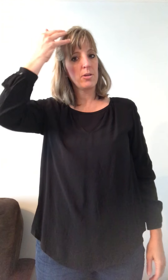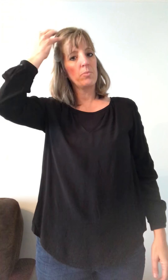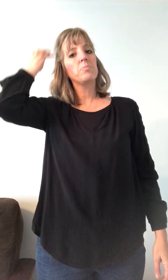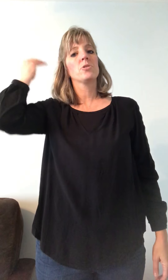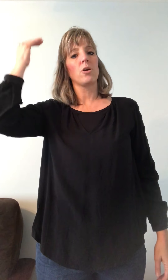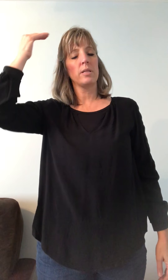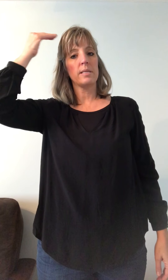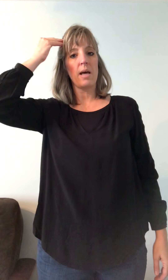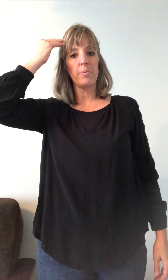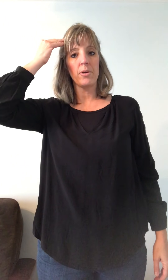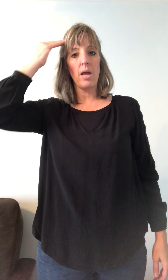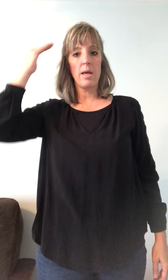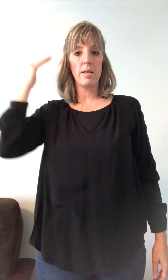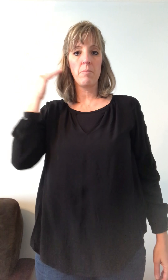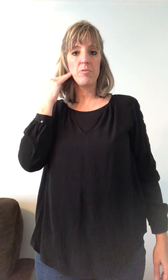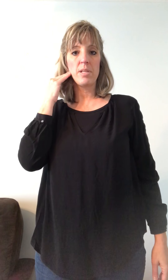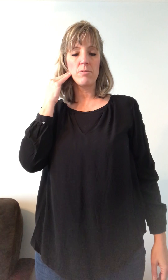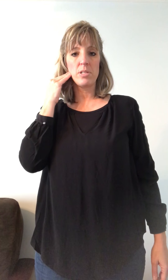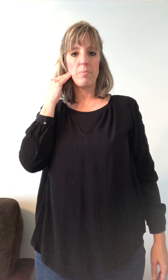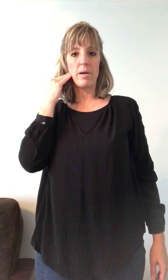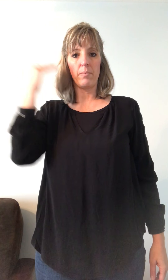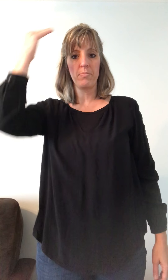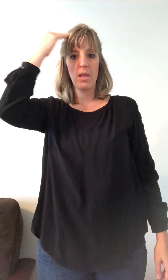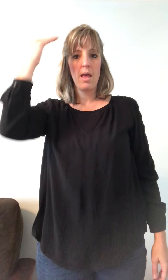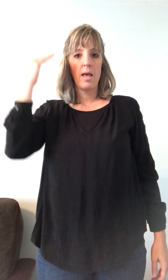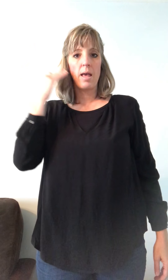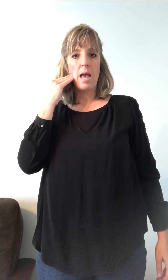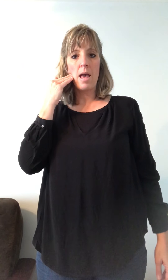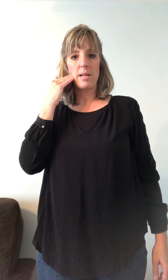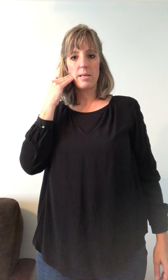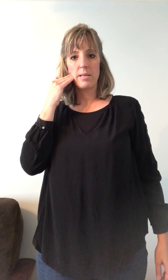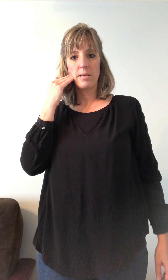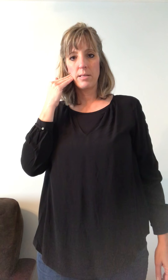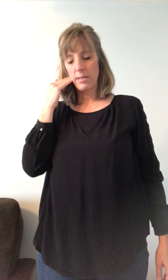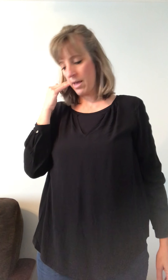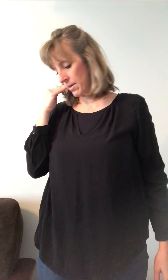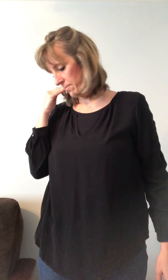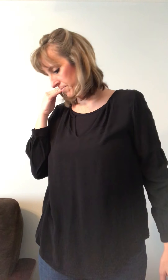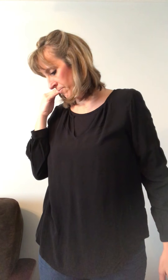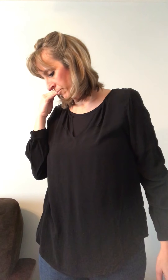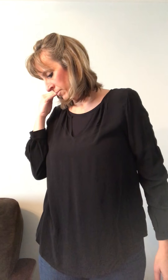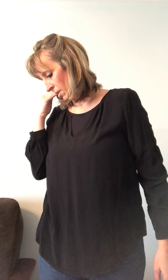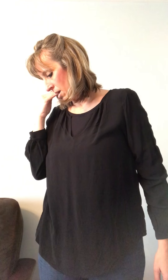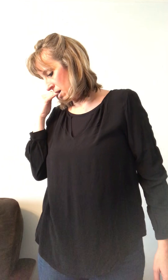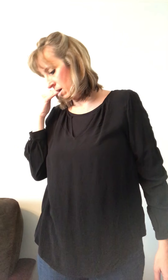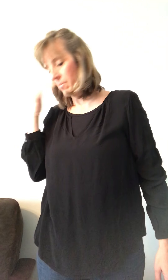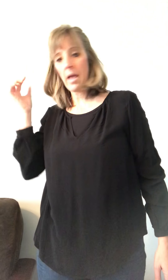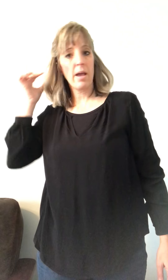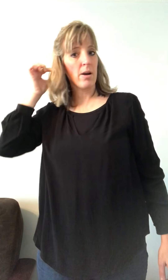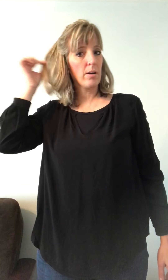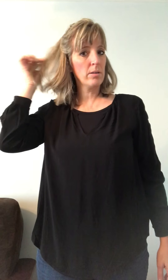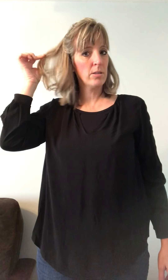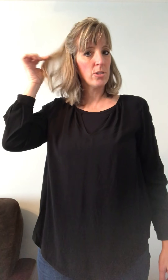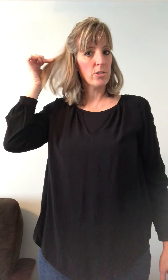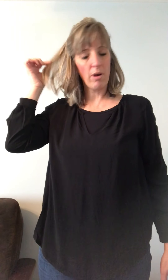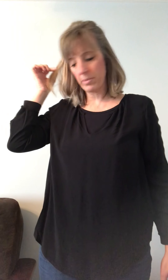you start at the top of your head and move it down to the bottom. Head, okay. Hair, just grab a little